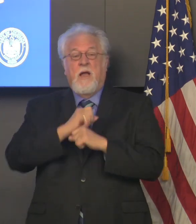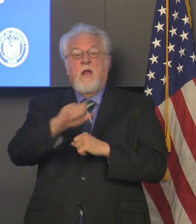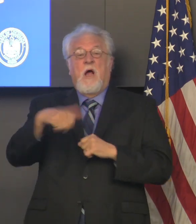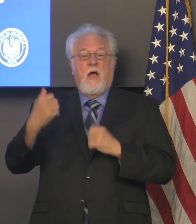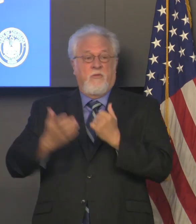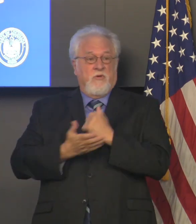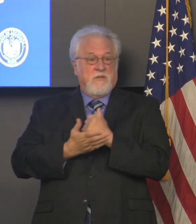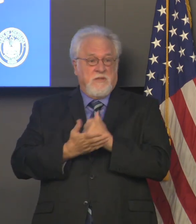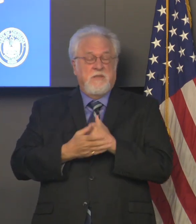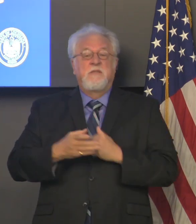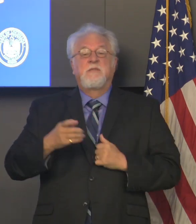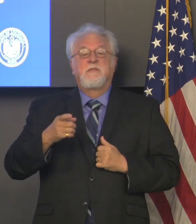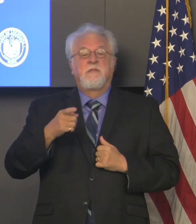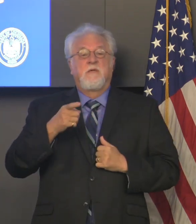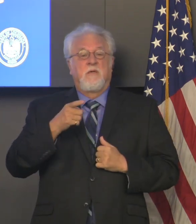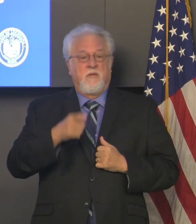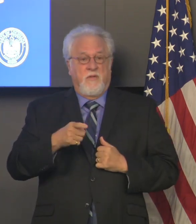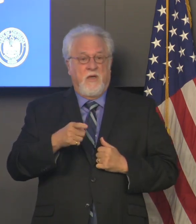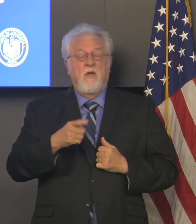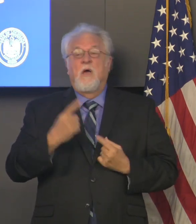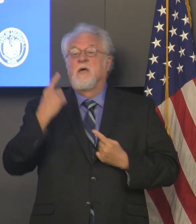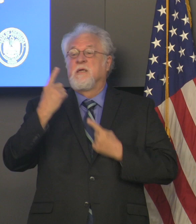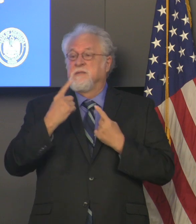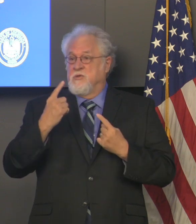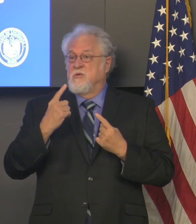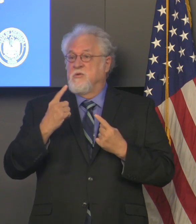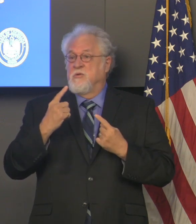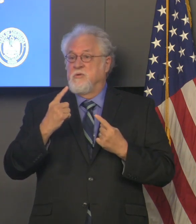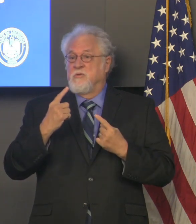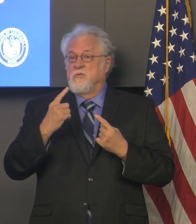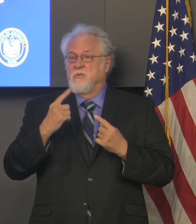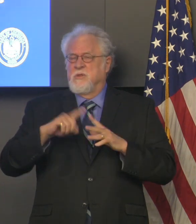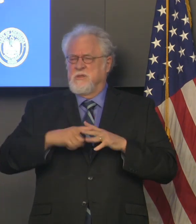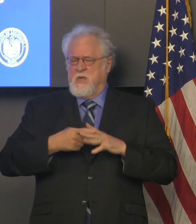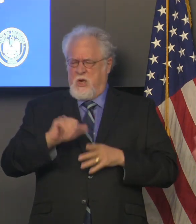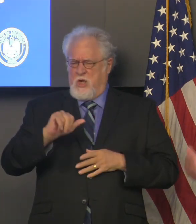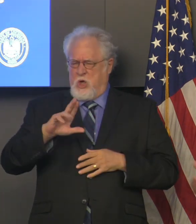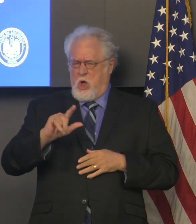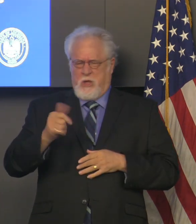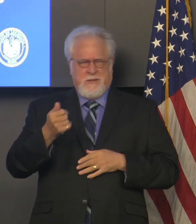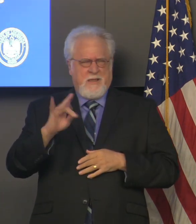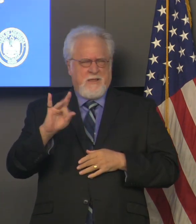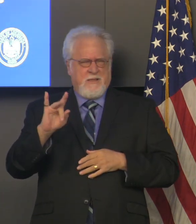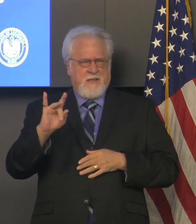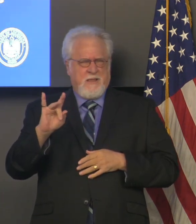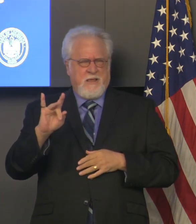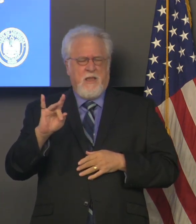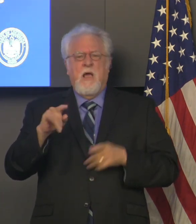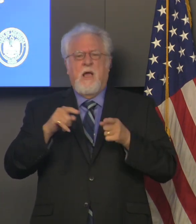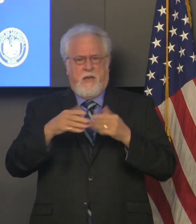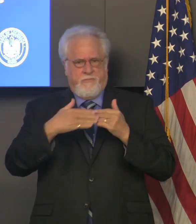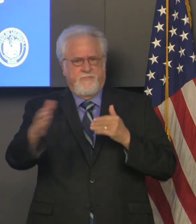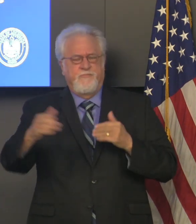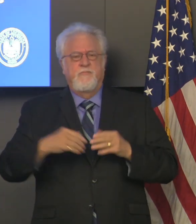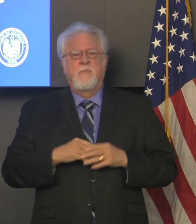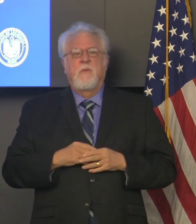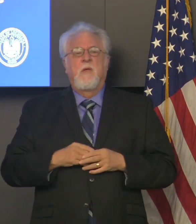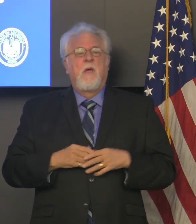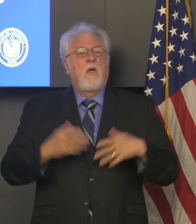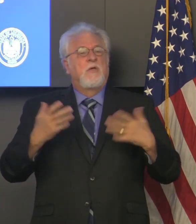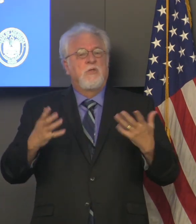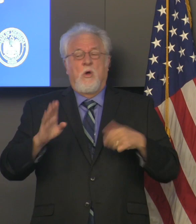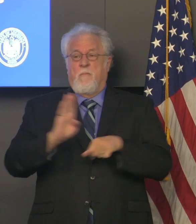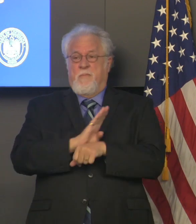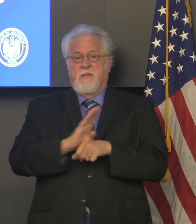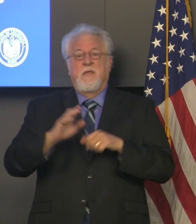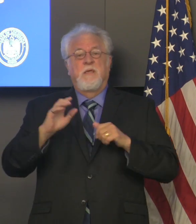of assistance, they will be considered, I think, starting on August the 18th and thereafter. So